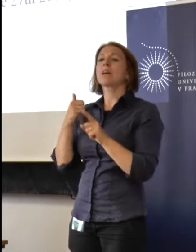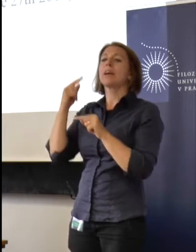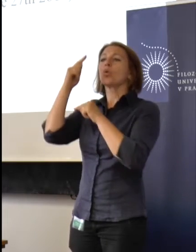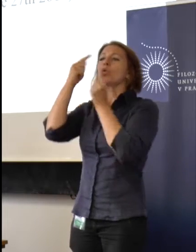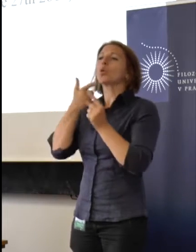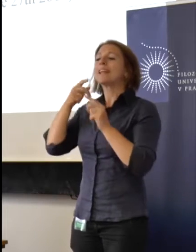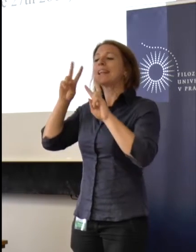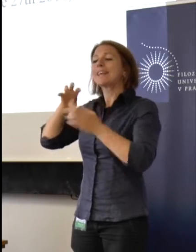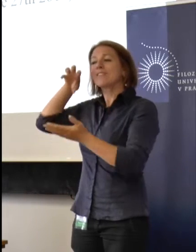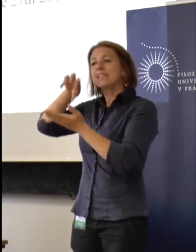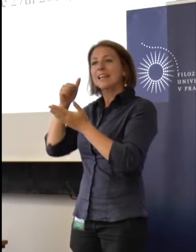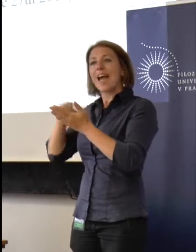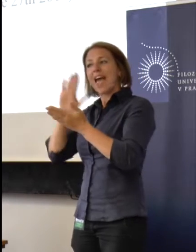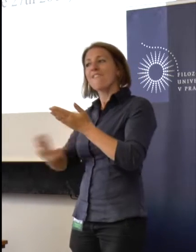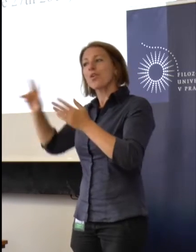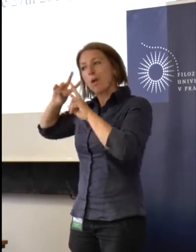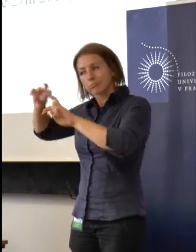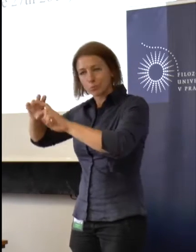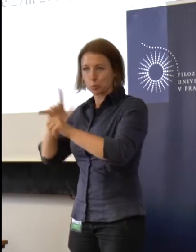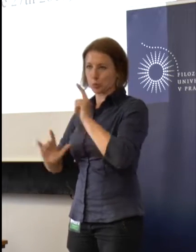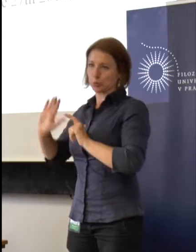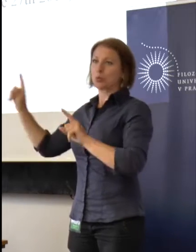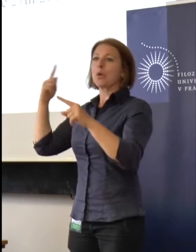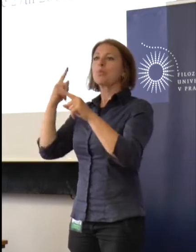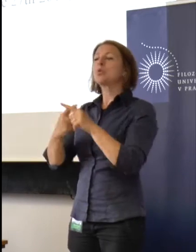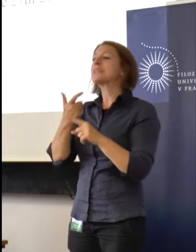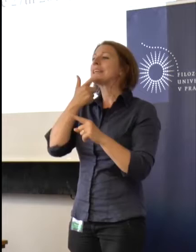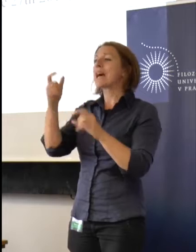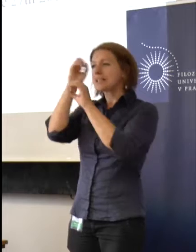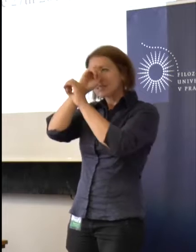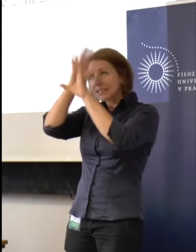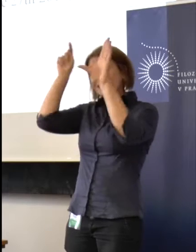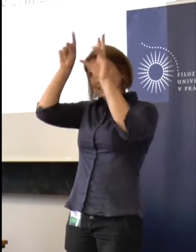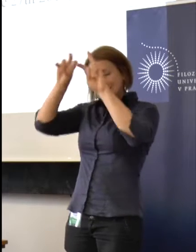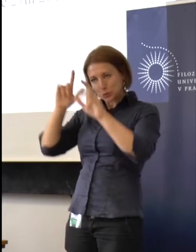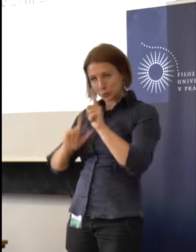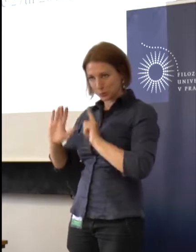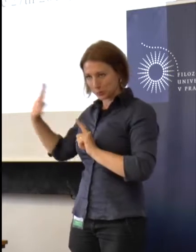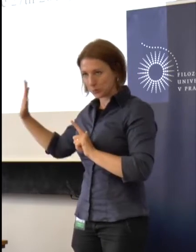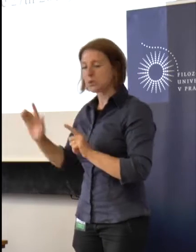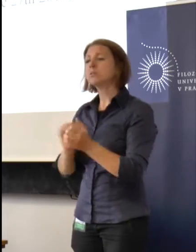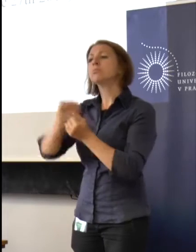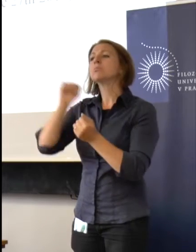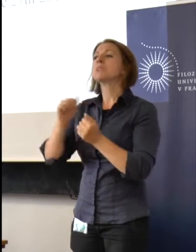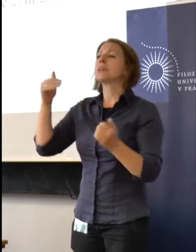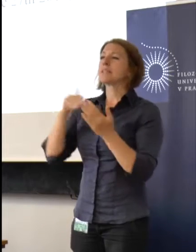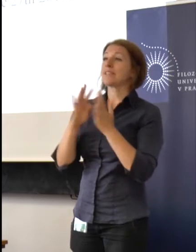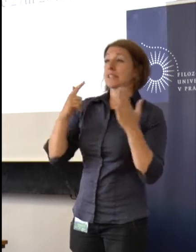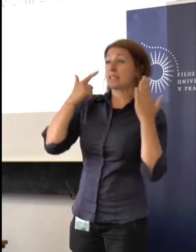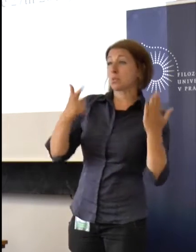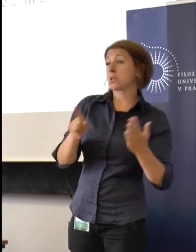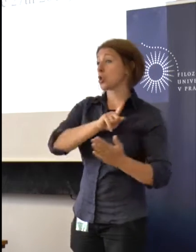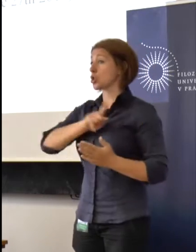and image. And he has published, between 1970 and 2014, he published